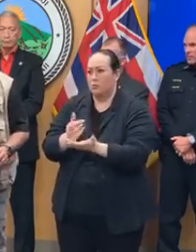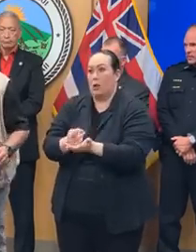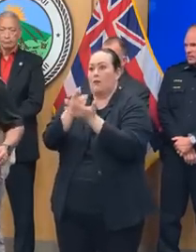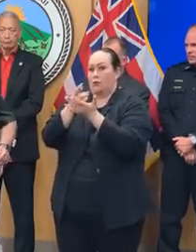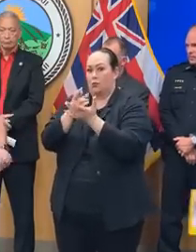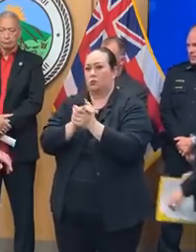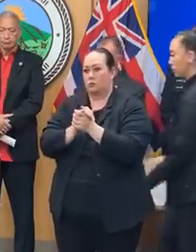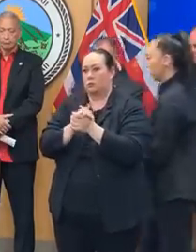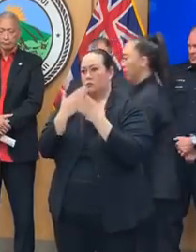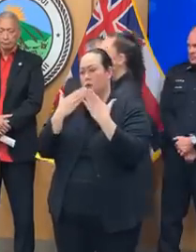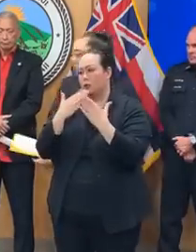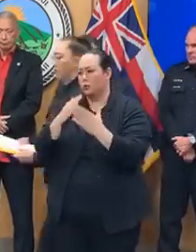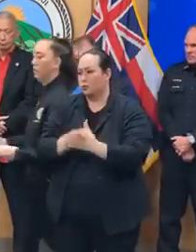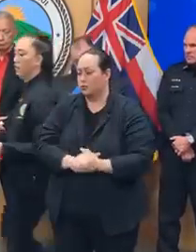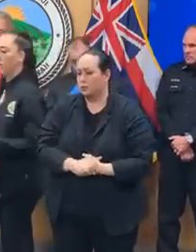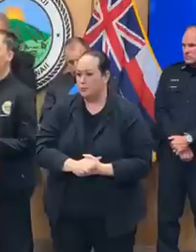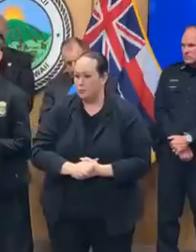Mahalo.